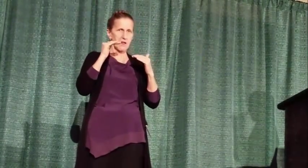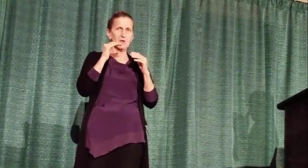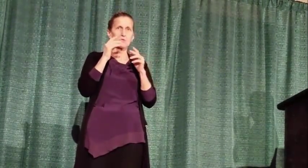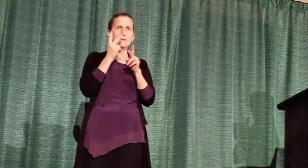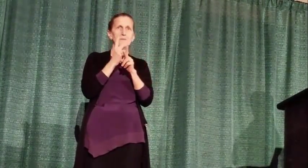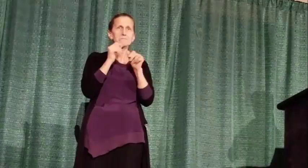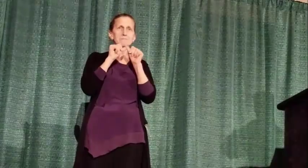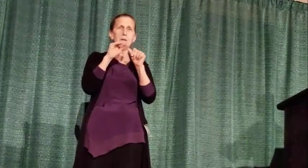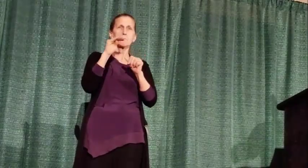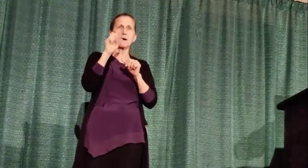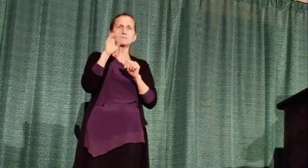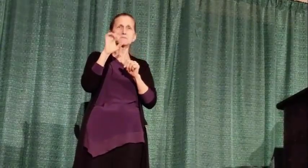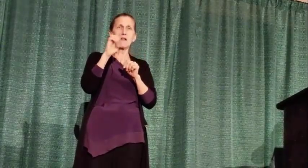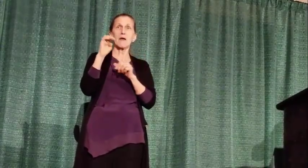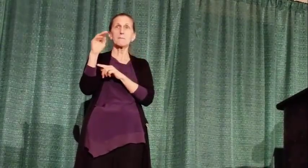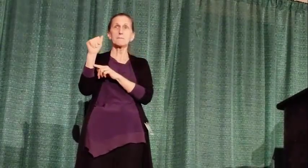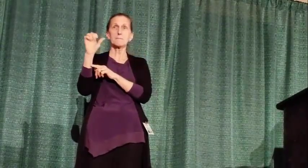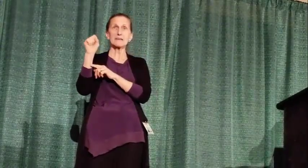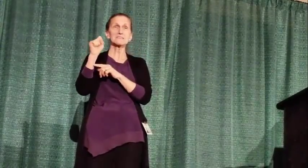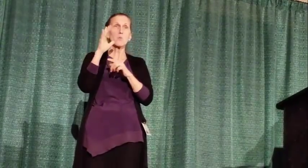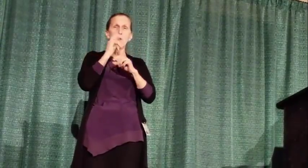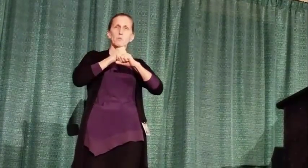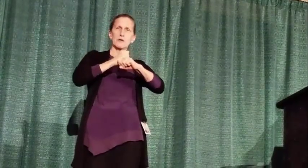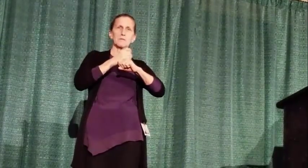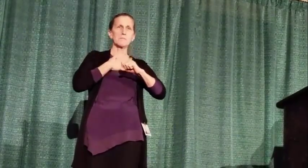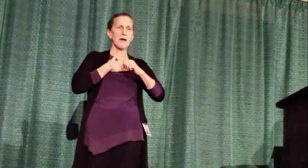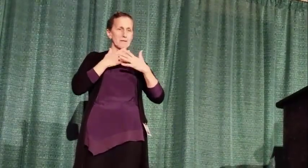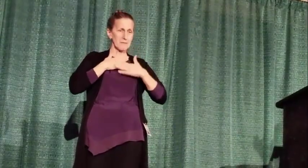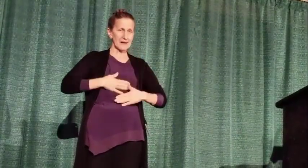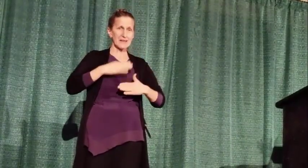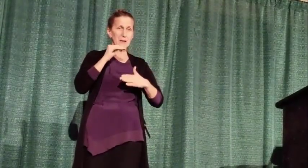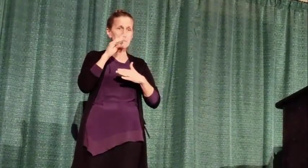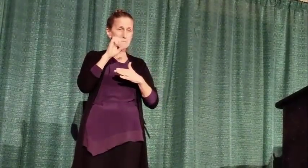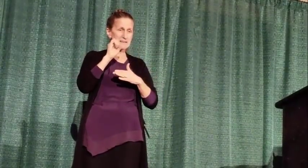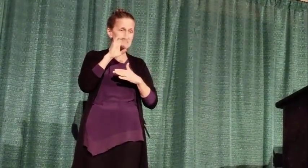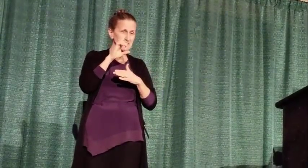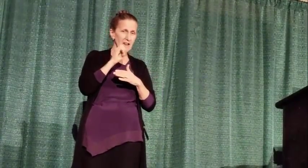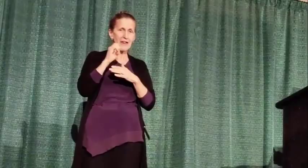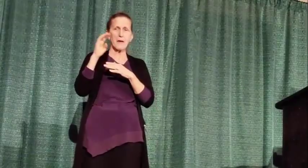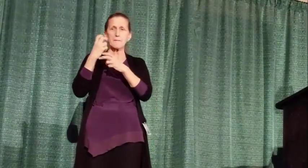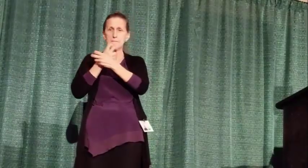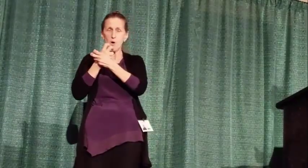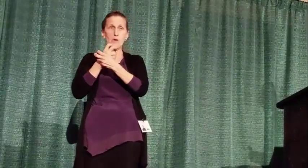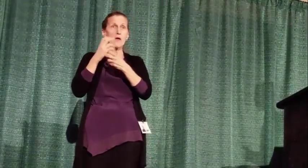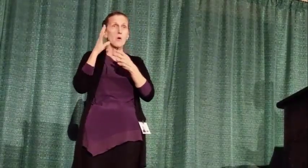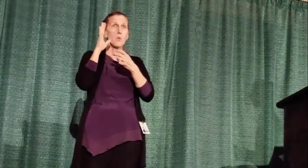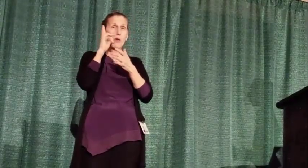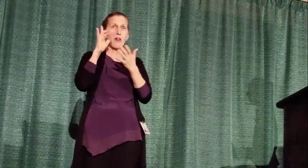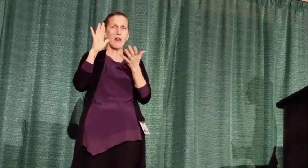maintain my muscle mass. It wants to protect my musculoskeletal mass, and it will slow down the metabolism to do